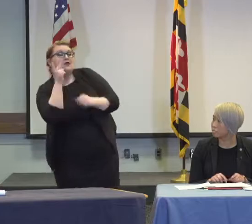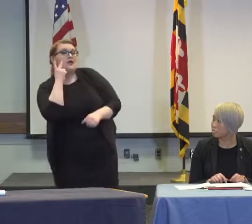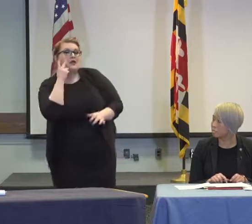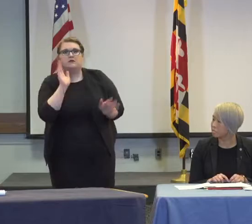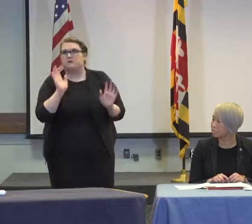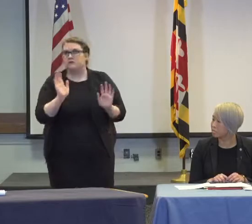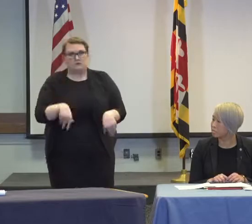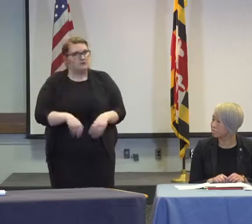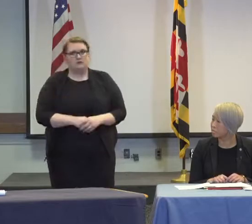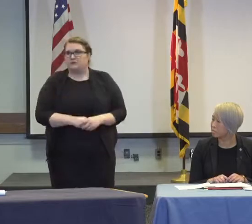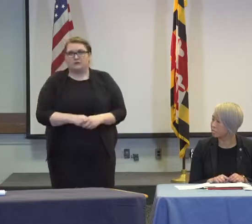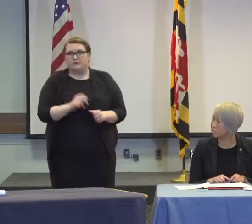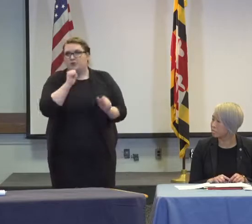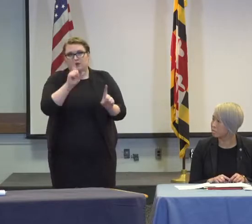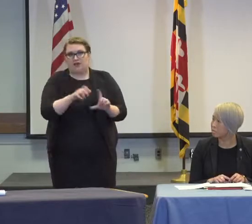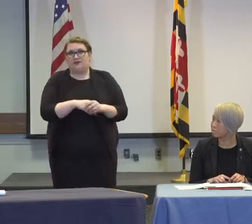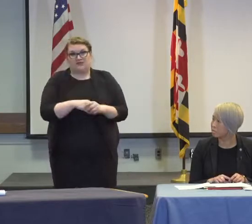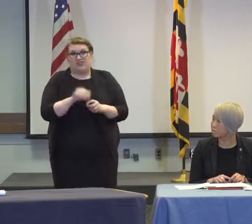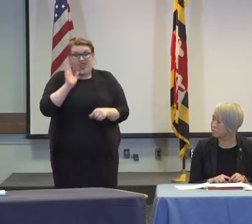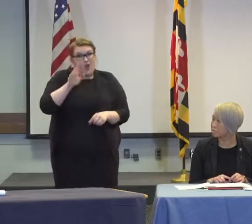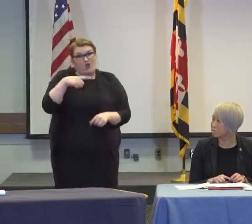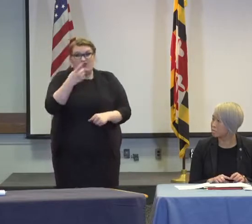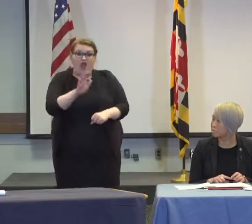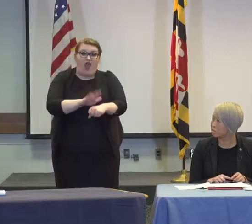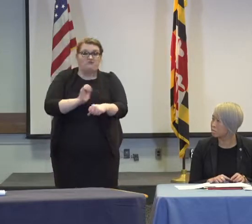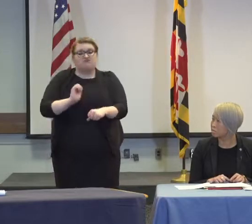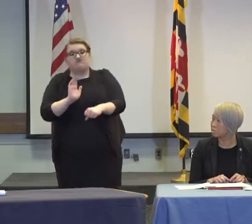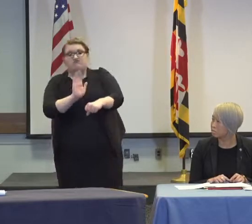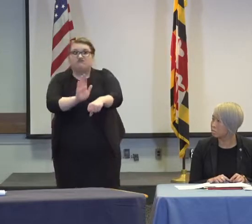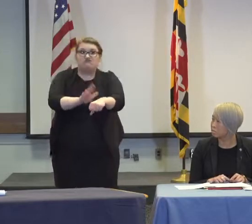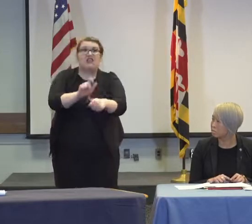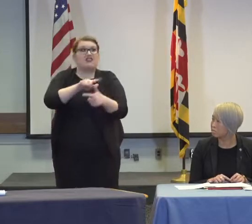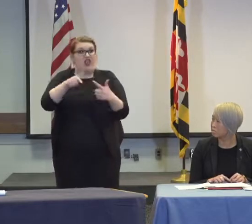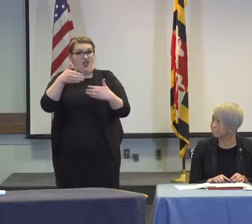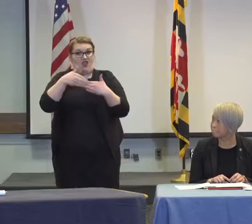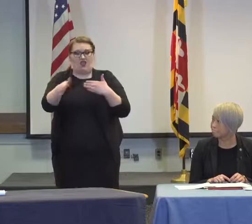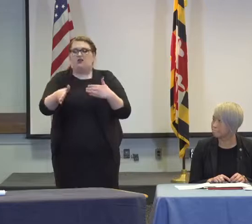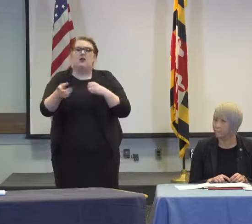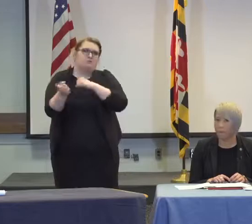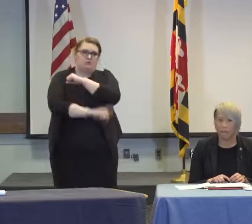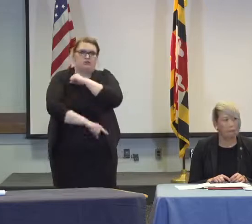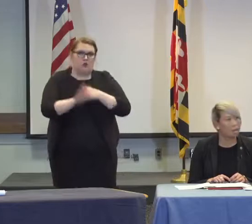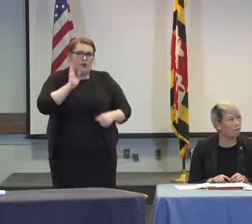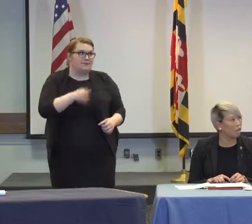go away. They're only going to tell you a couple of times, and after that, there are going to be consequences.